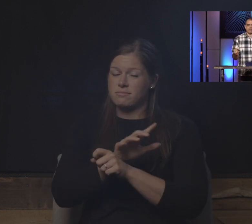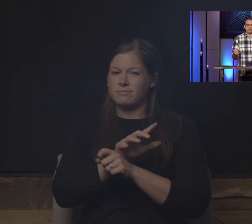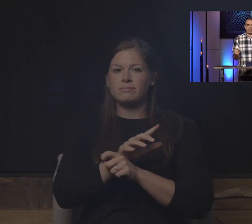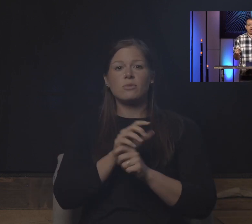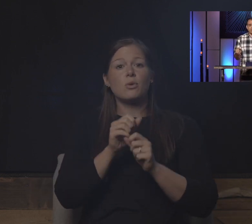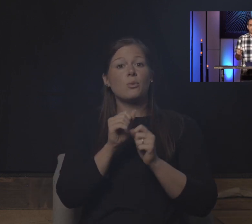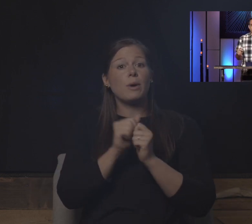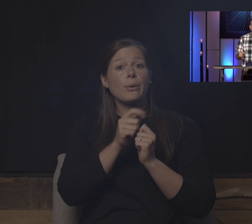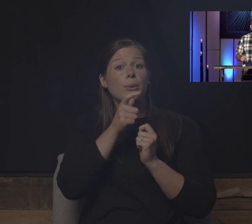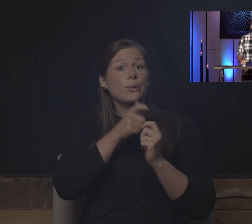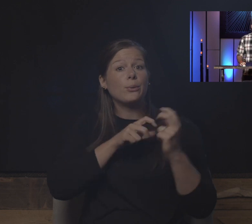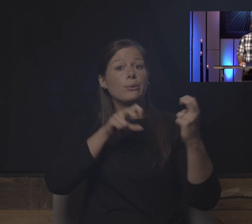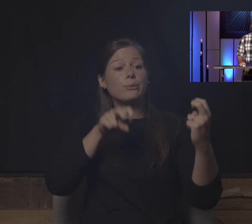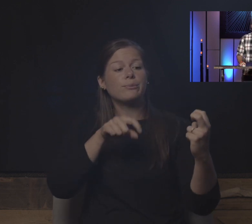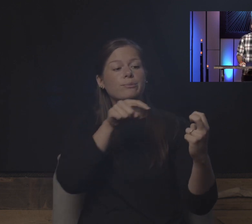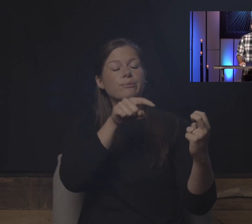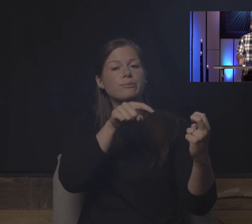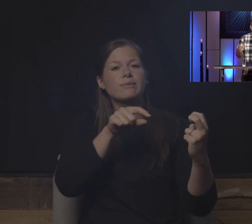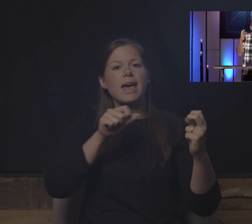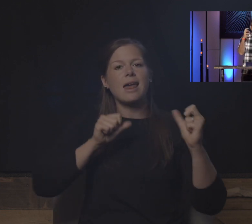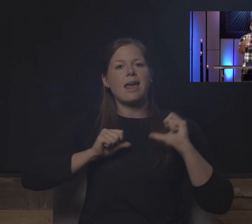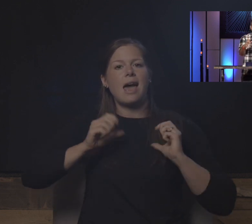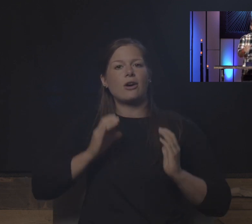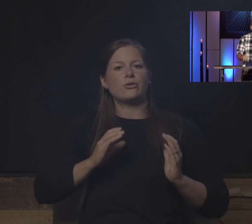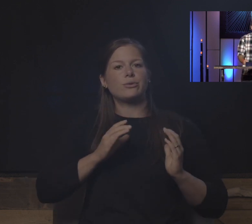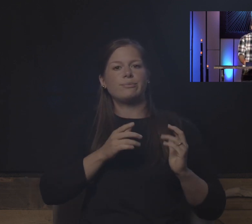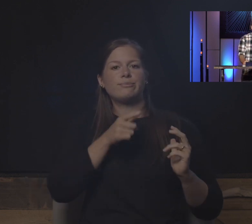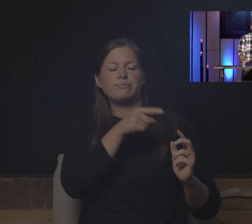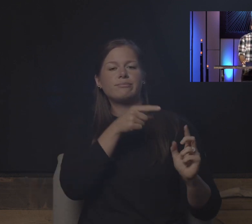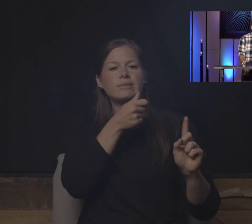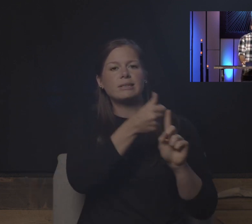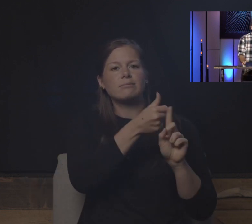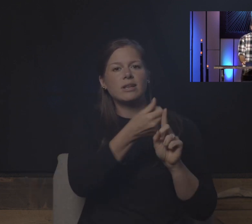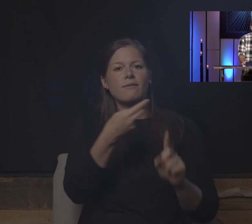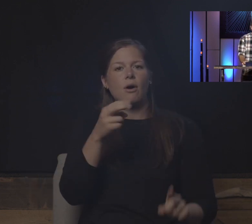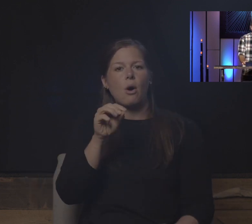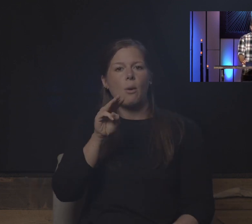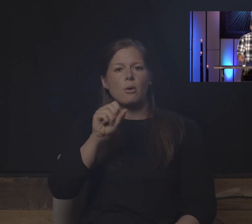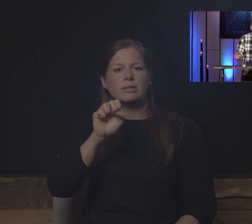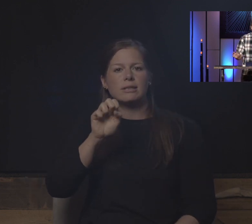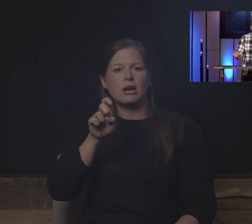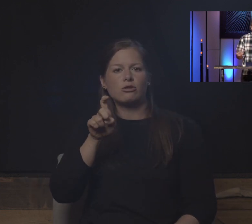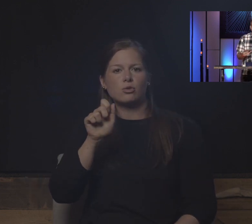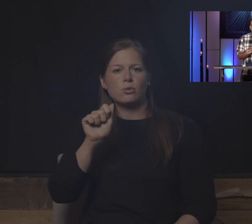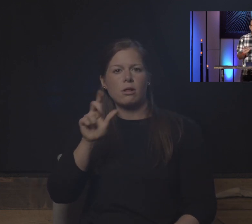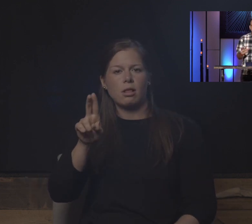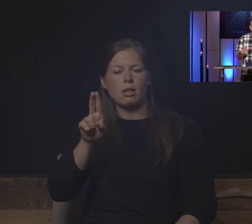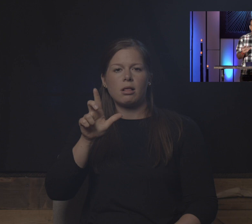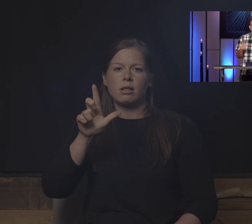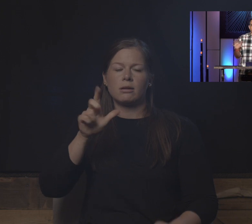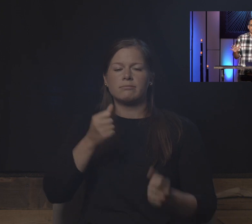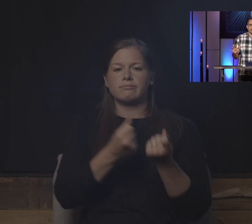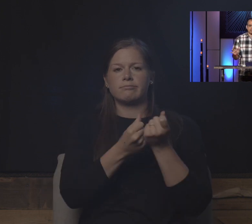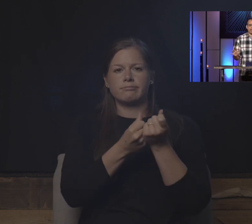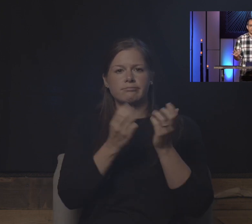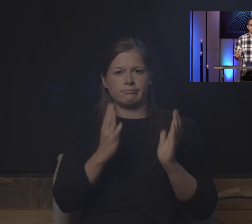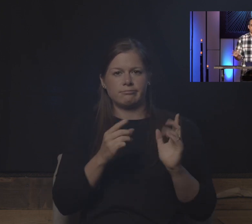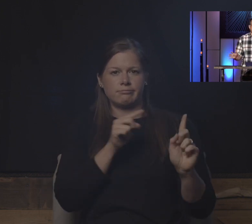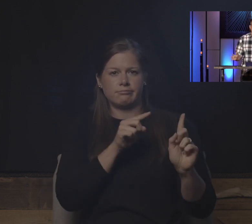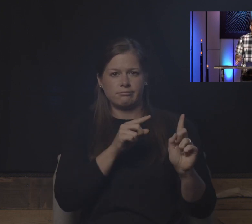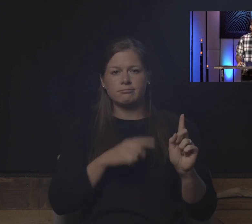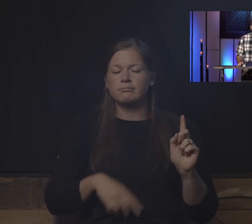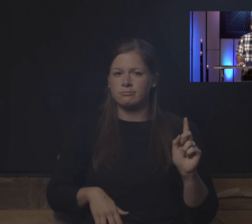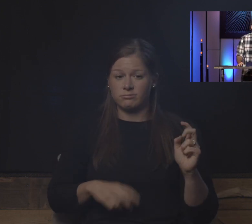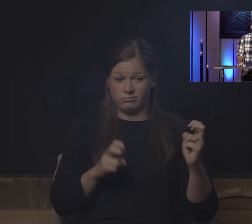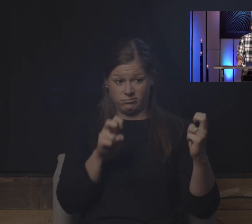actor who was a homosexual activist. And it was going to be the two of them for the whole hour. To say there was buzz on campus